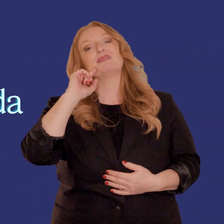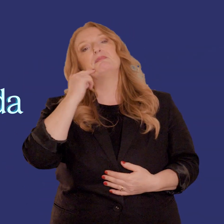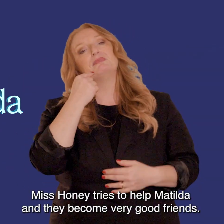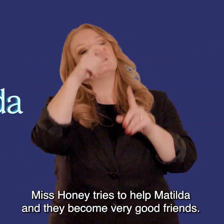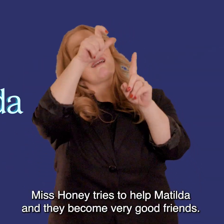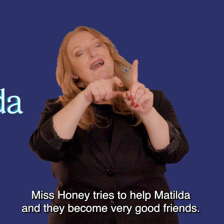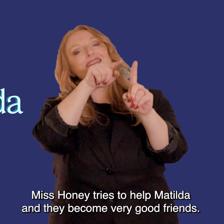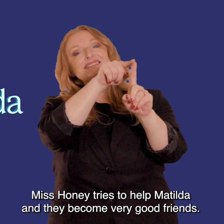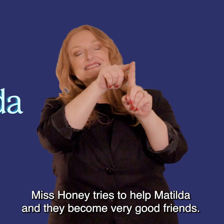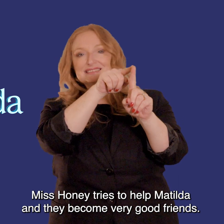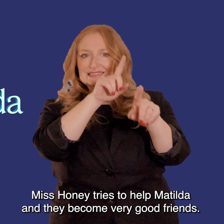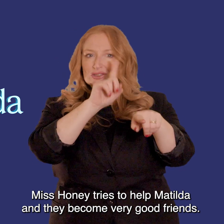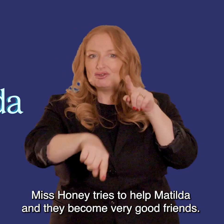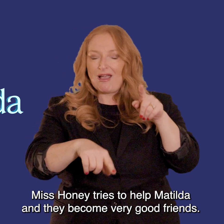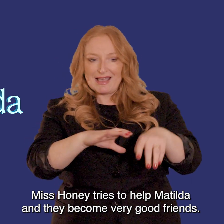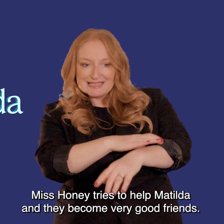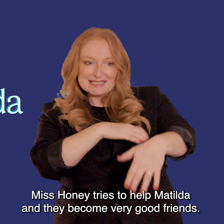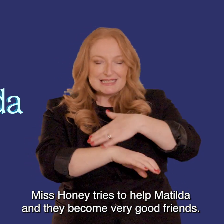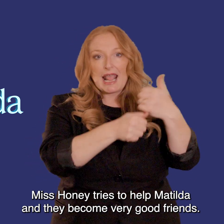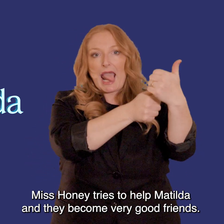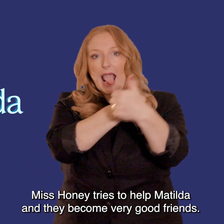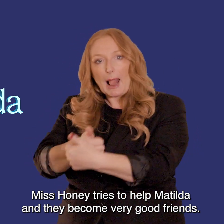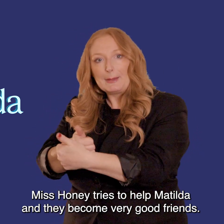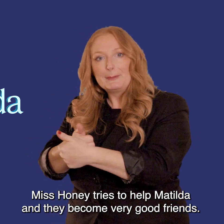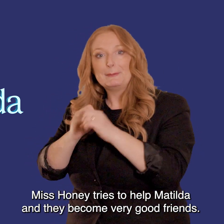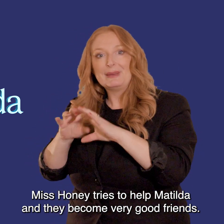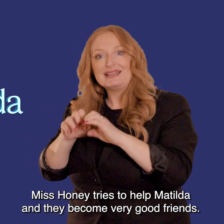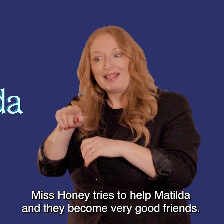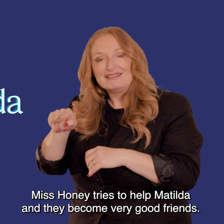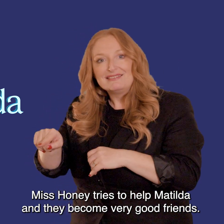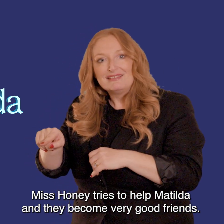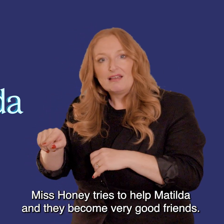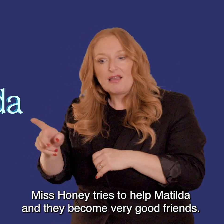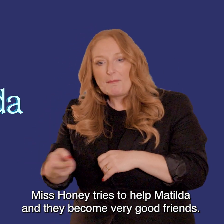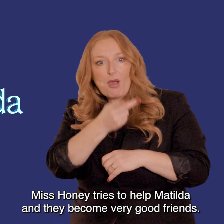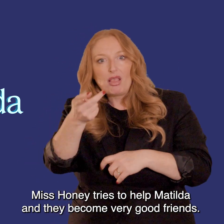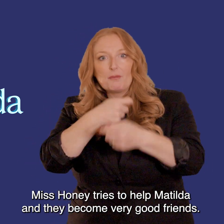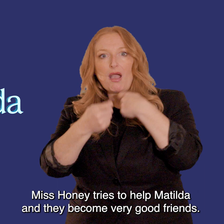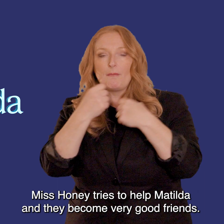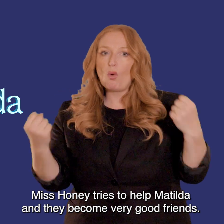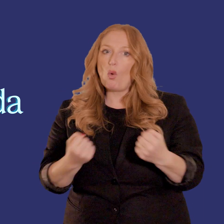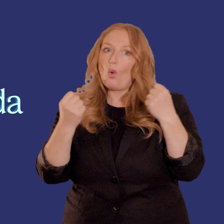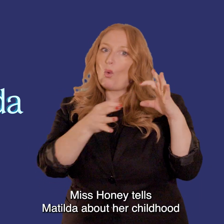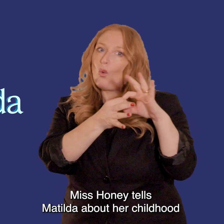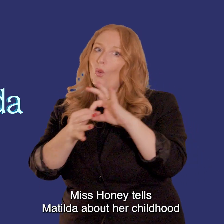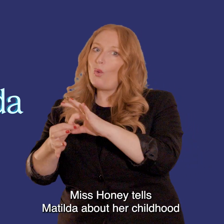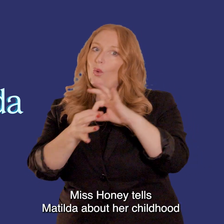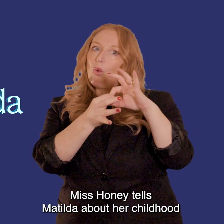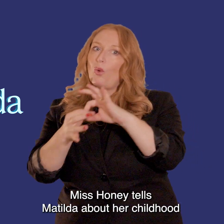Miss Honey tries to help Matilda, and they become very good friends. Miss Honey tells